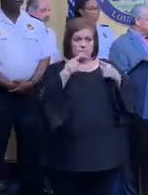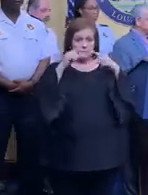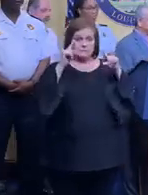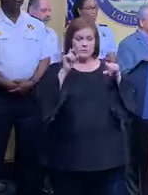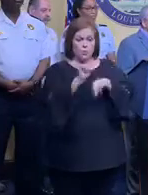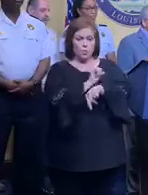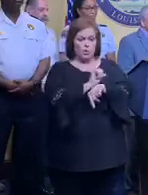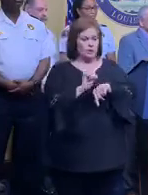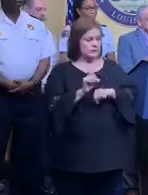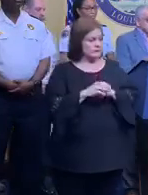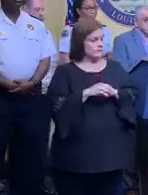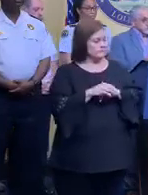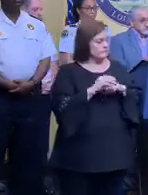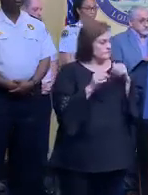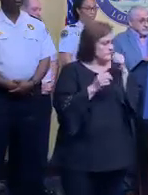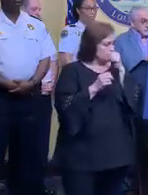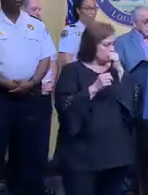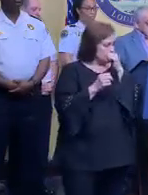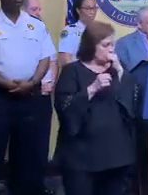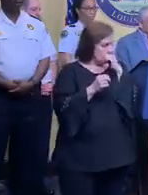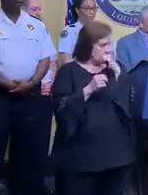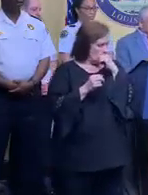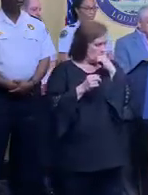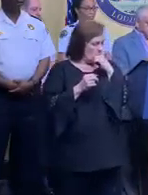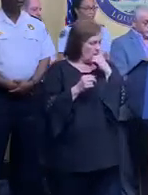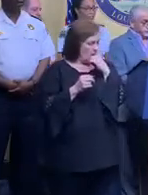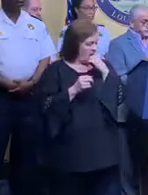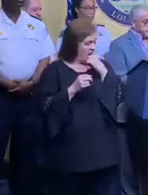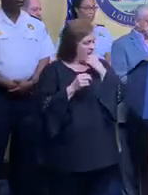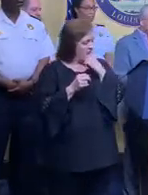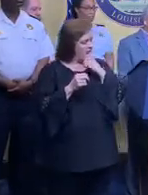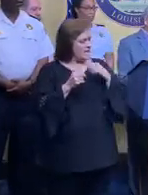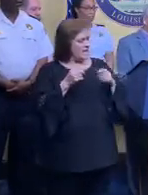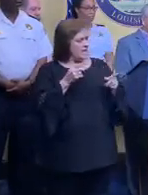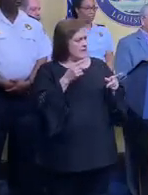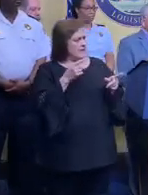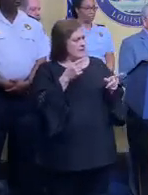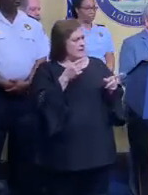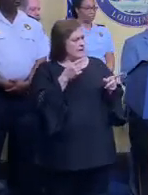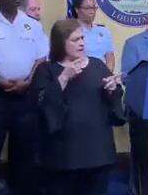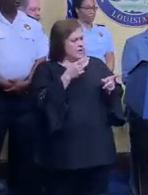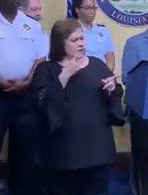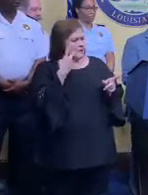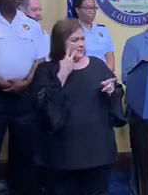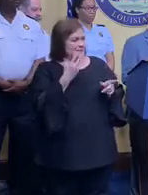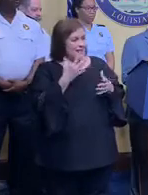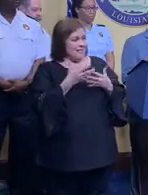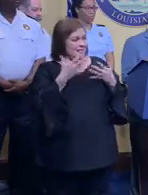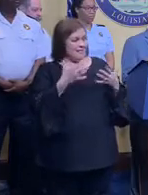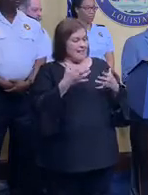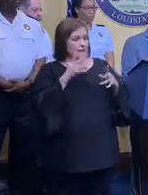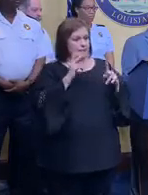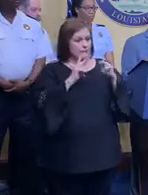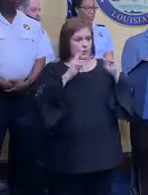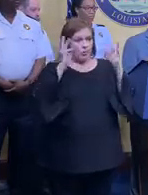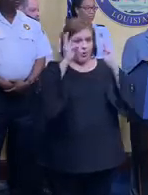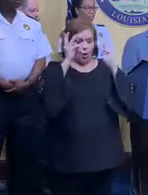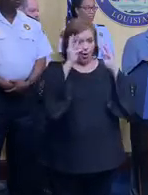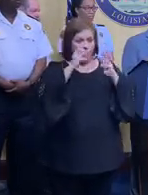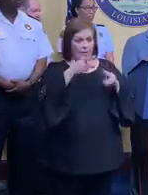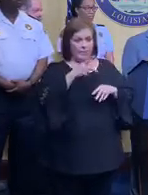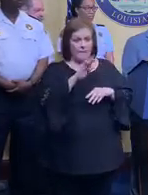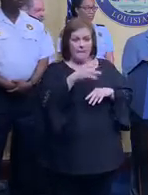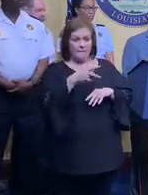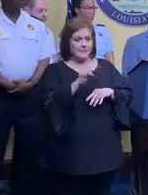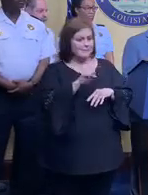Travis Mack. It's just the same kind of questions. I mean, just to piggyback what Michael said, I'm sure you've seen this. a lot of people are skeptical that the pumps did work at